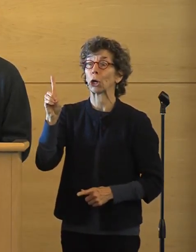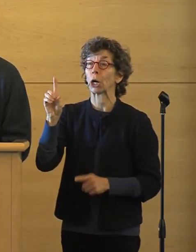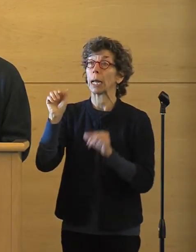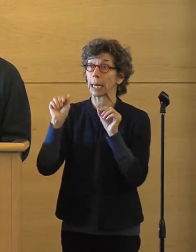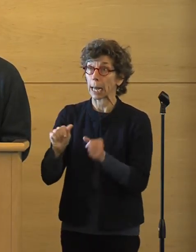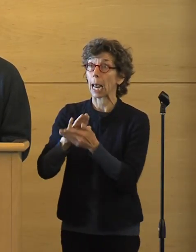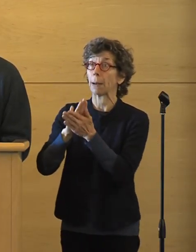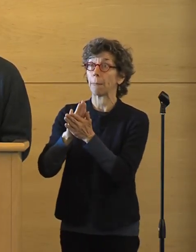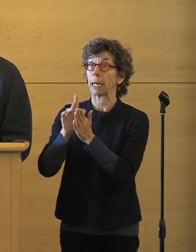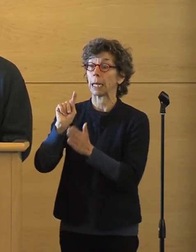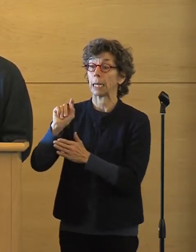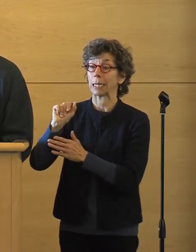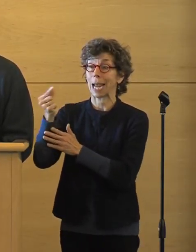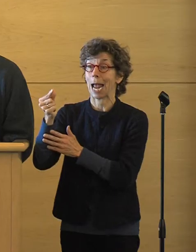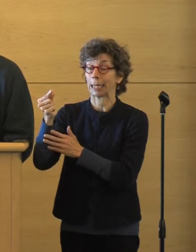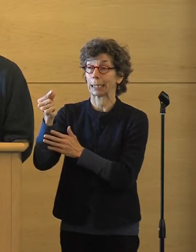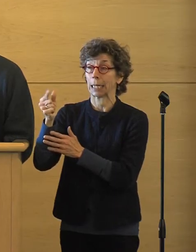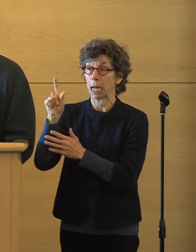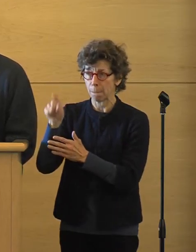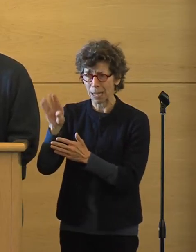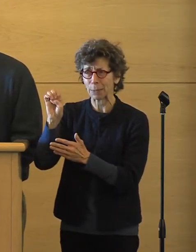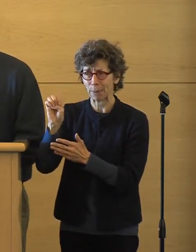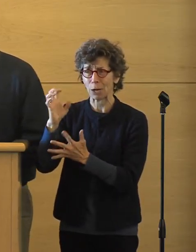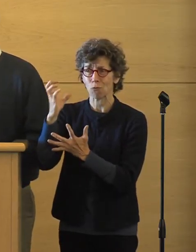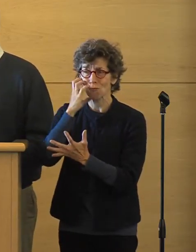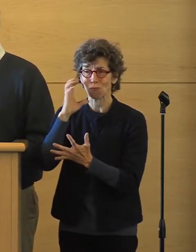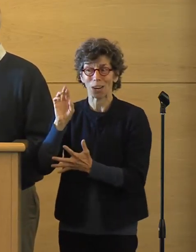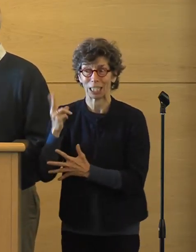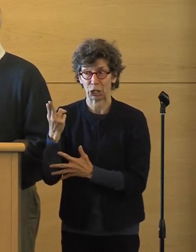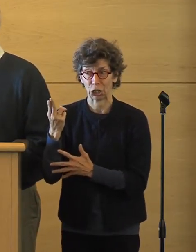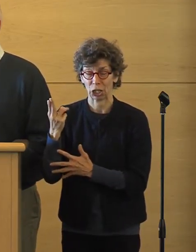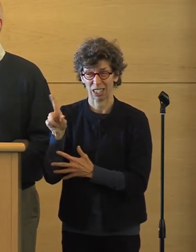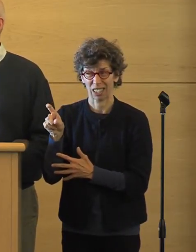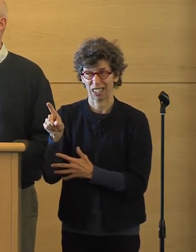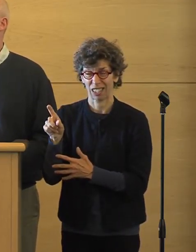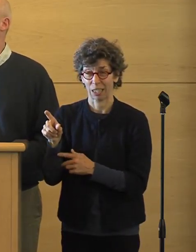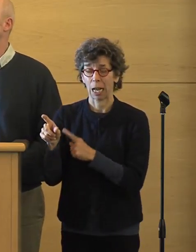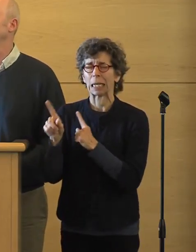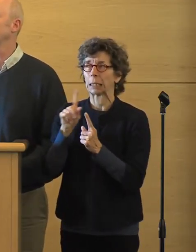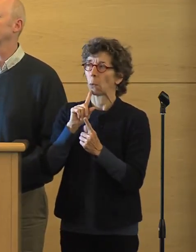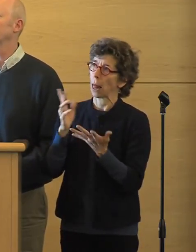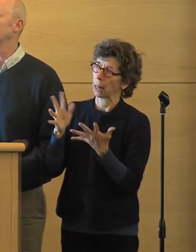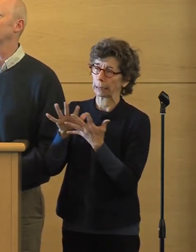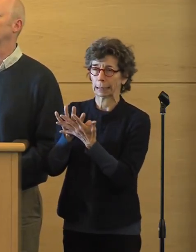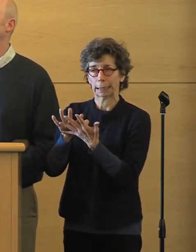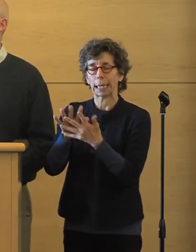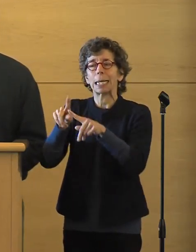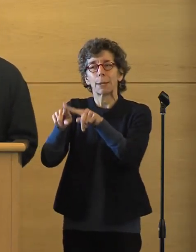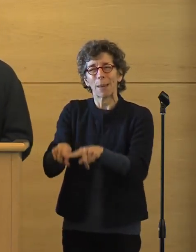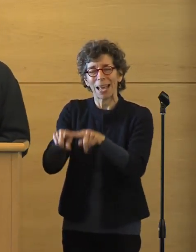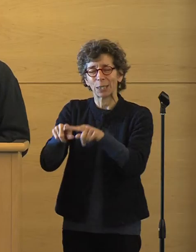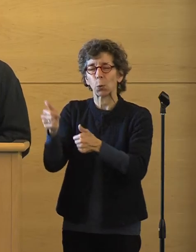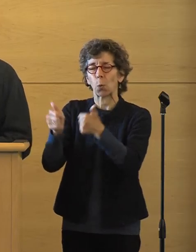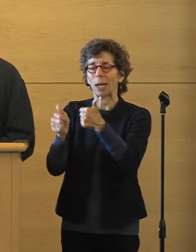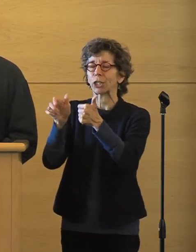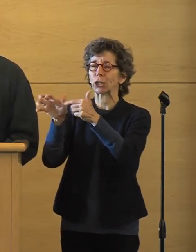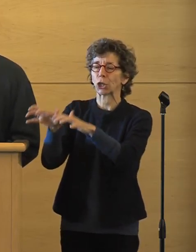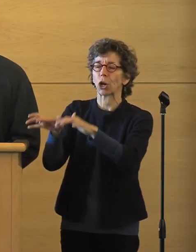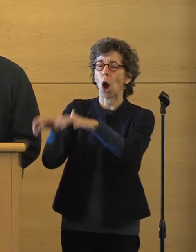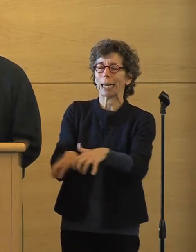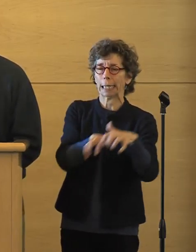all the formatting, then it turns into PDF. So there's, a lot of confusion over just saying